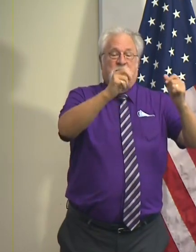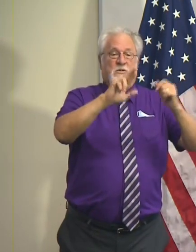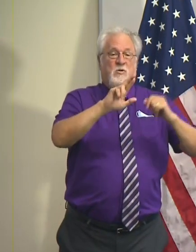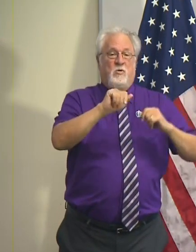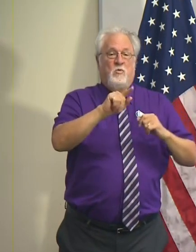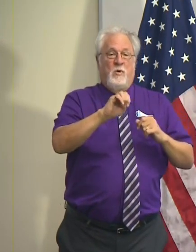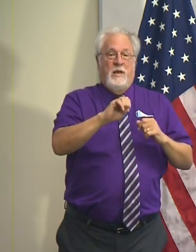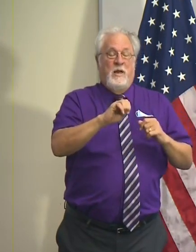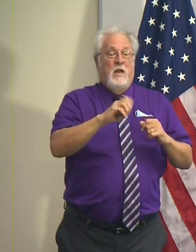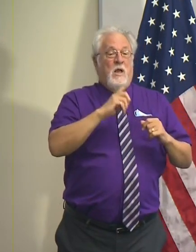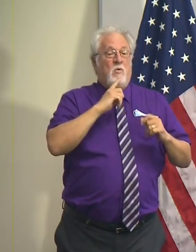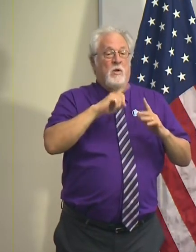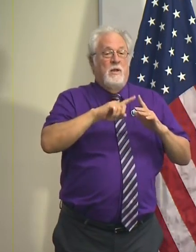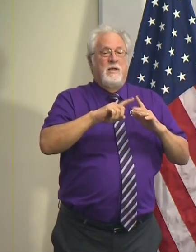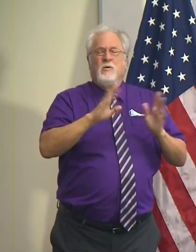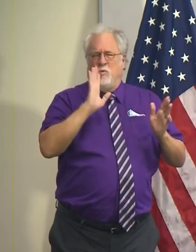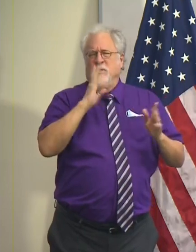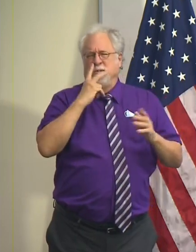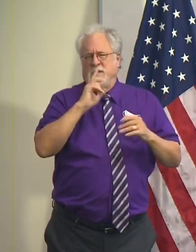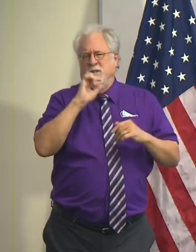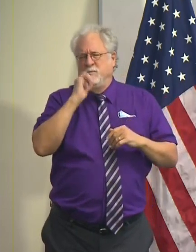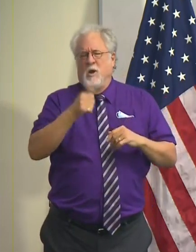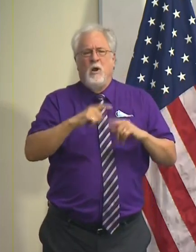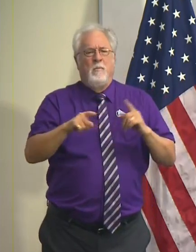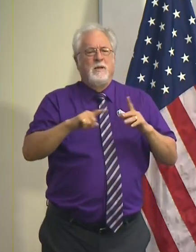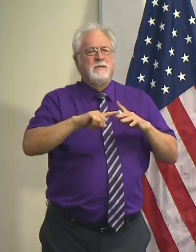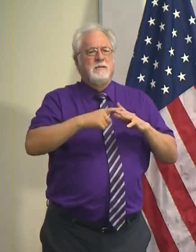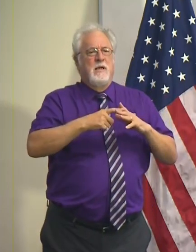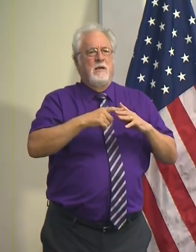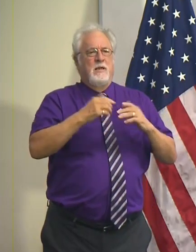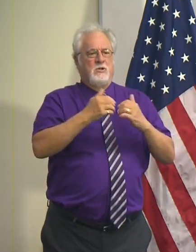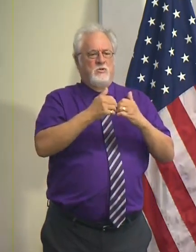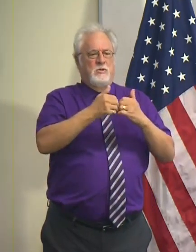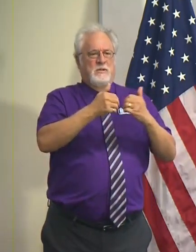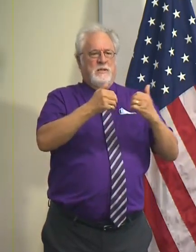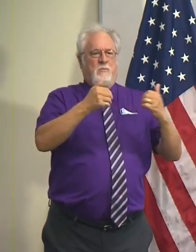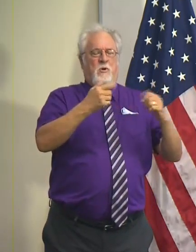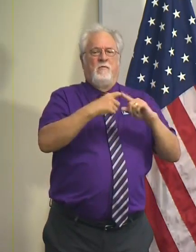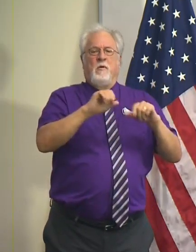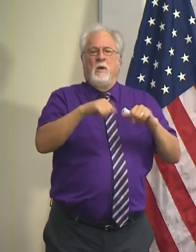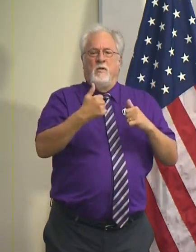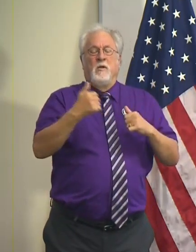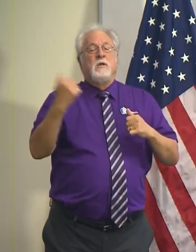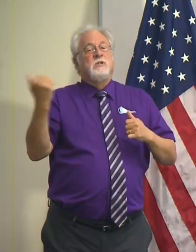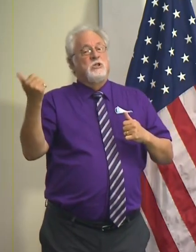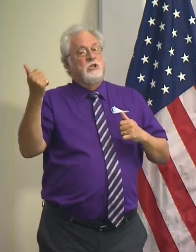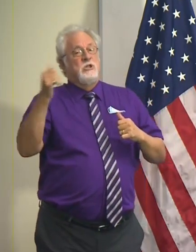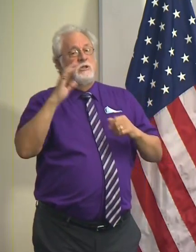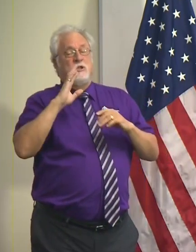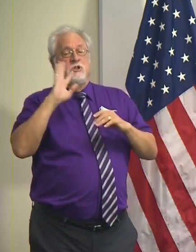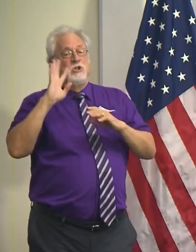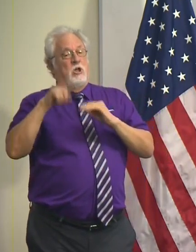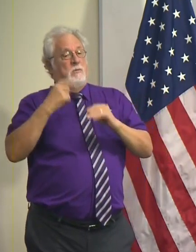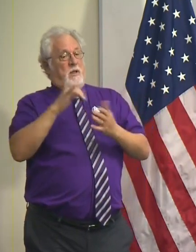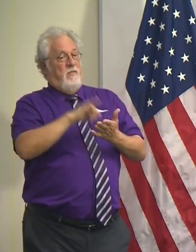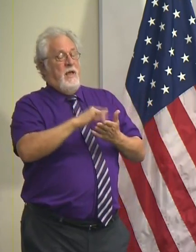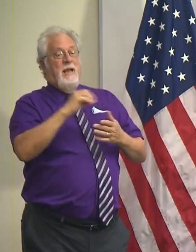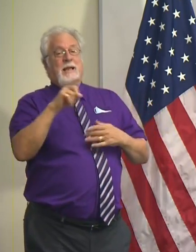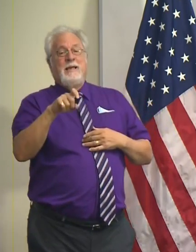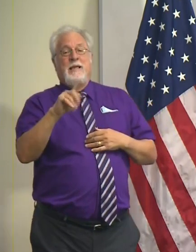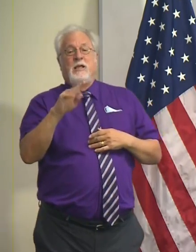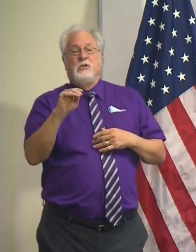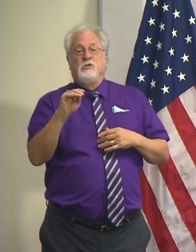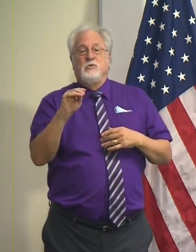they're really starting, and you're going to see this tomorrow, but they're starting to separate from others. So she talked about that and the need